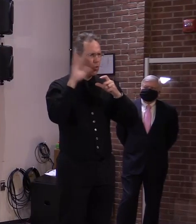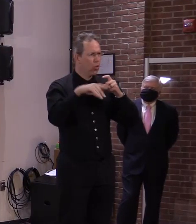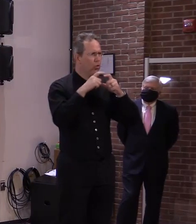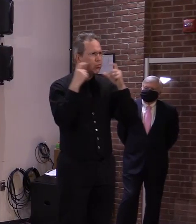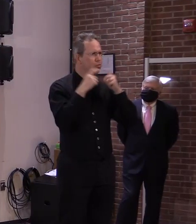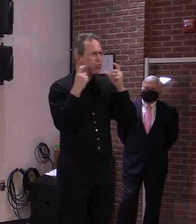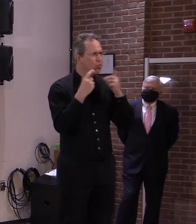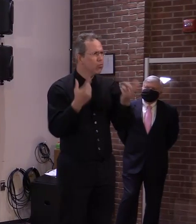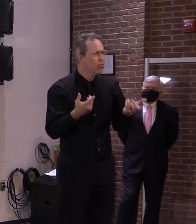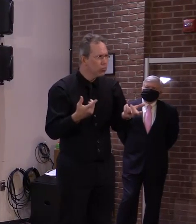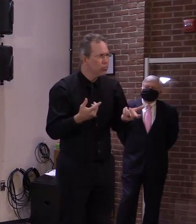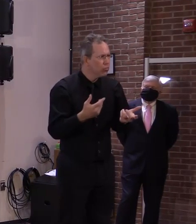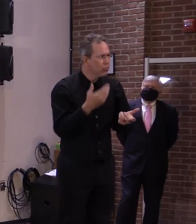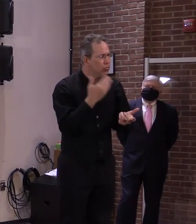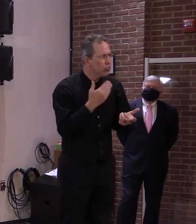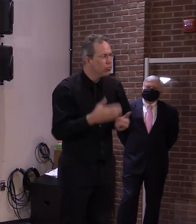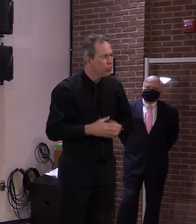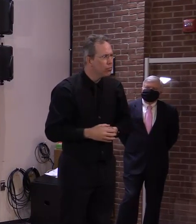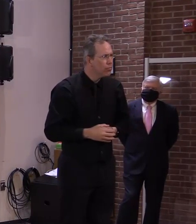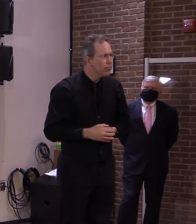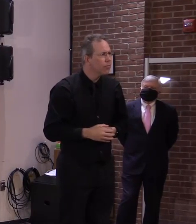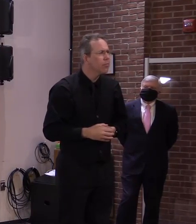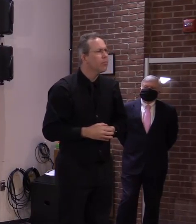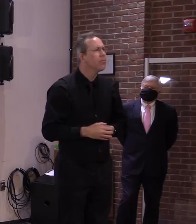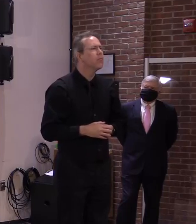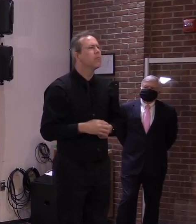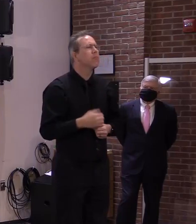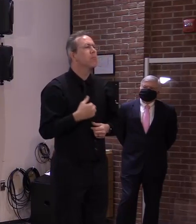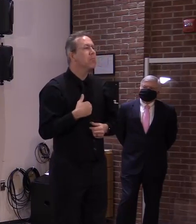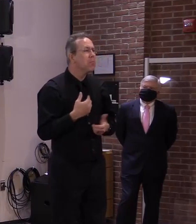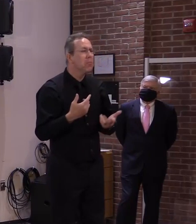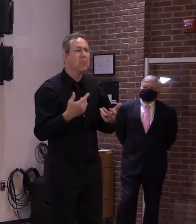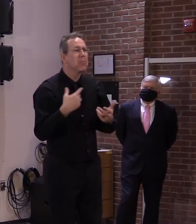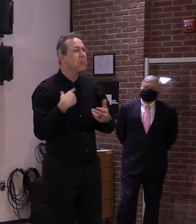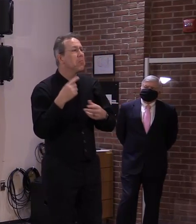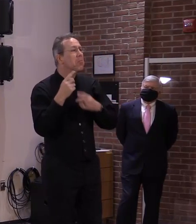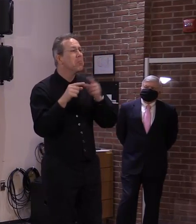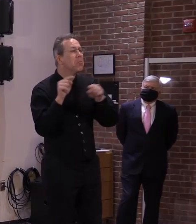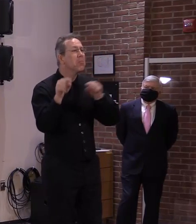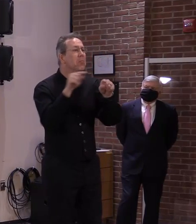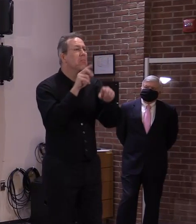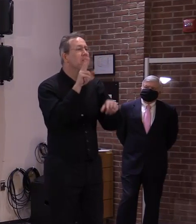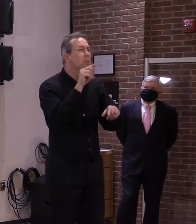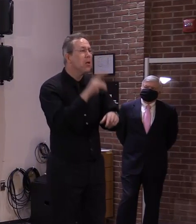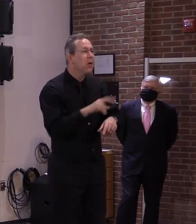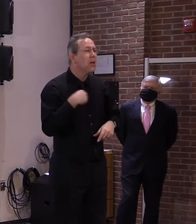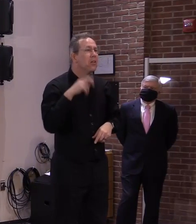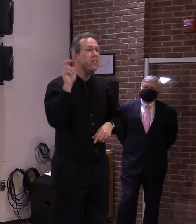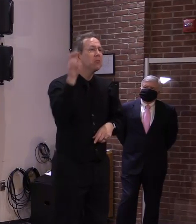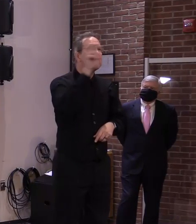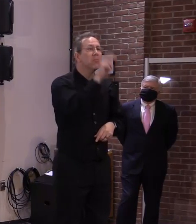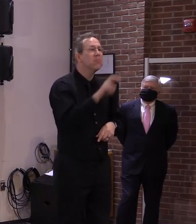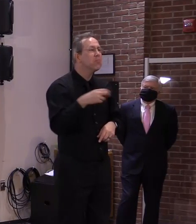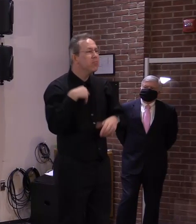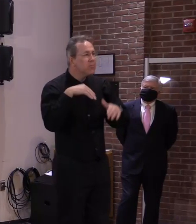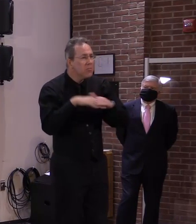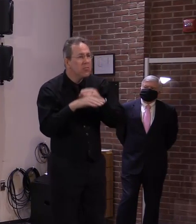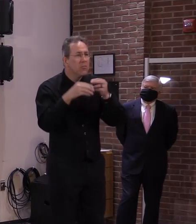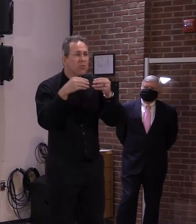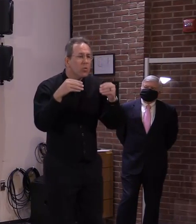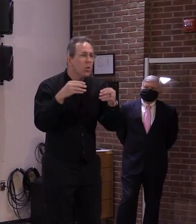And as I'm traveling around the state and going into different entities, I